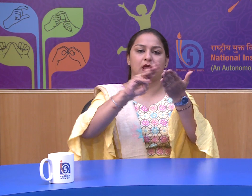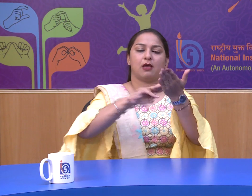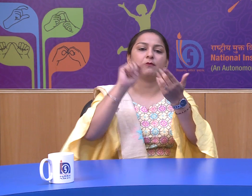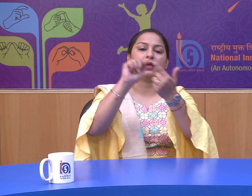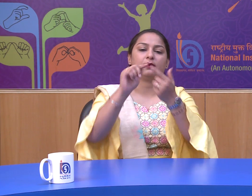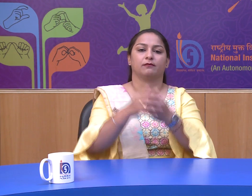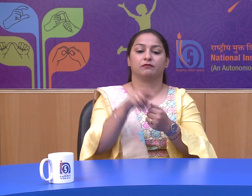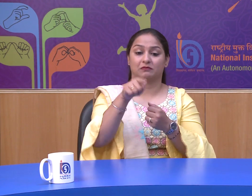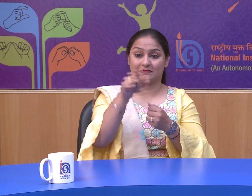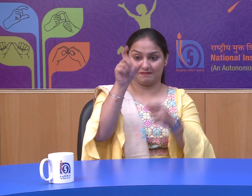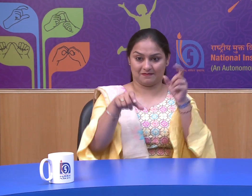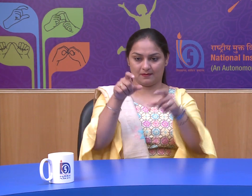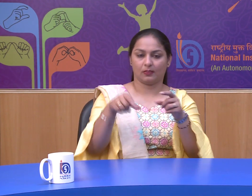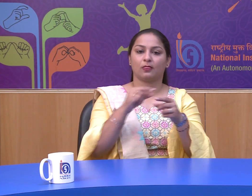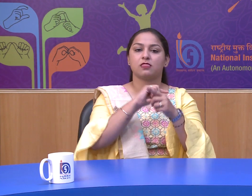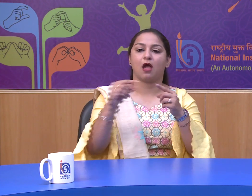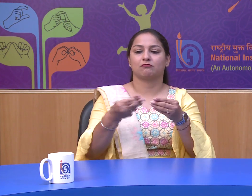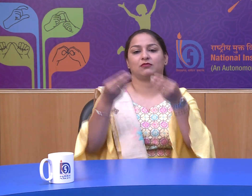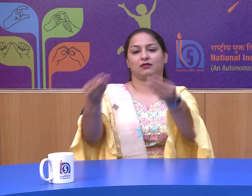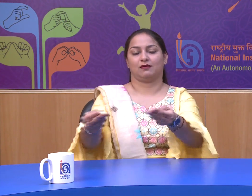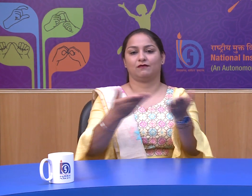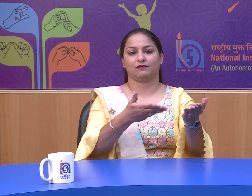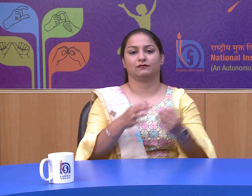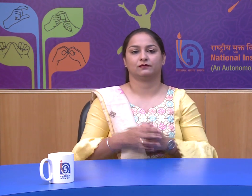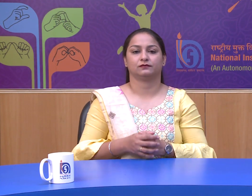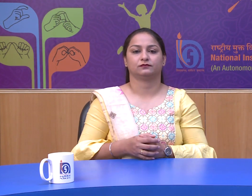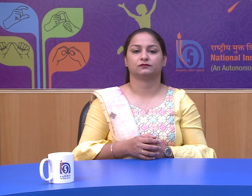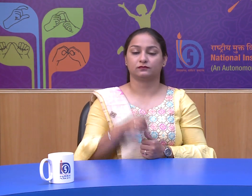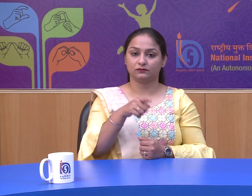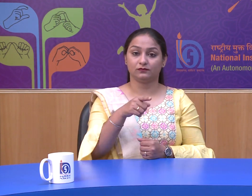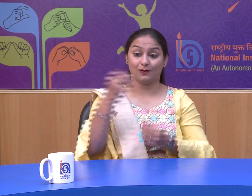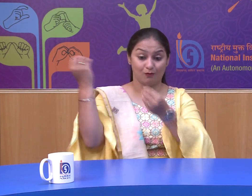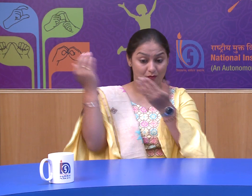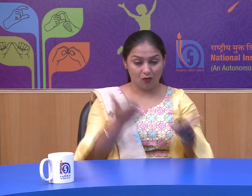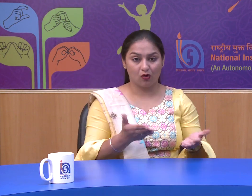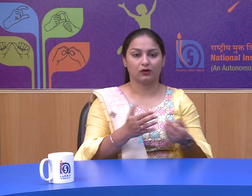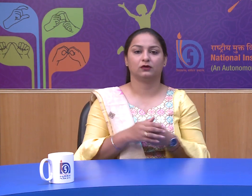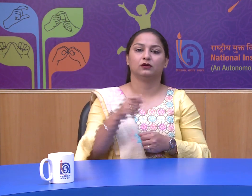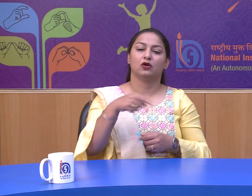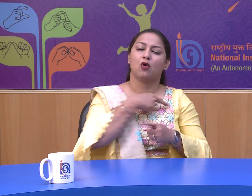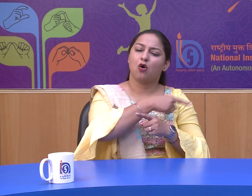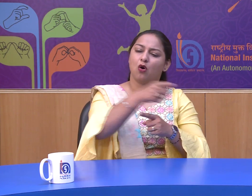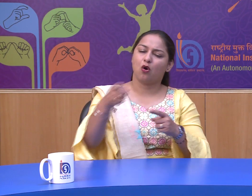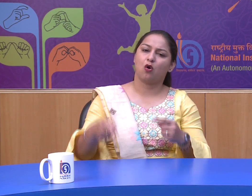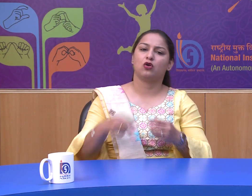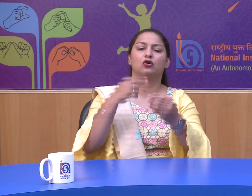to his empire, and thus he brought this whole story